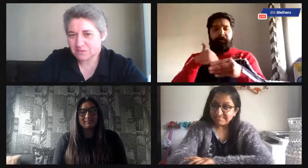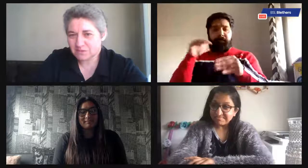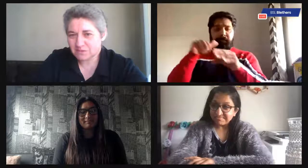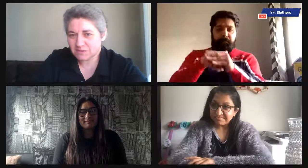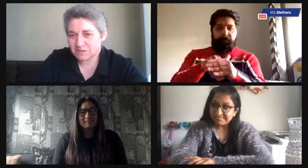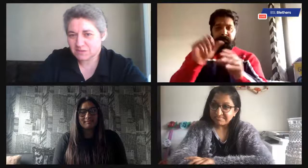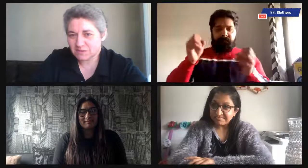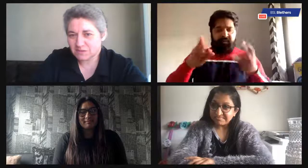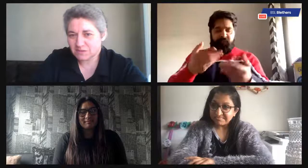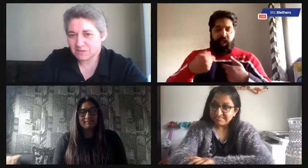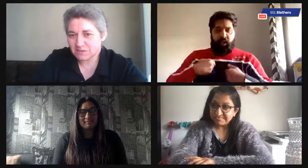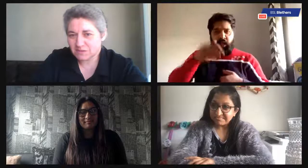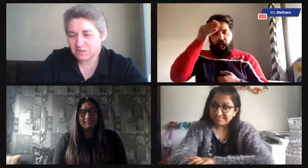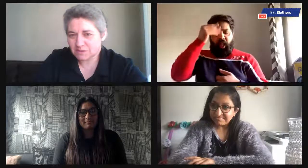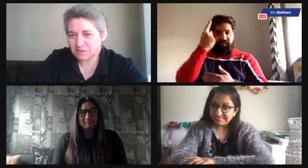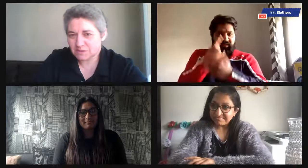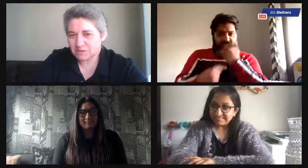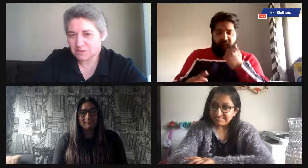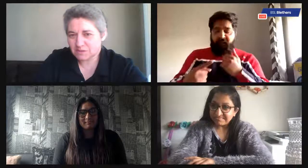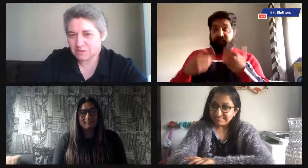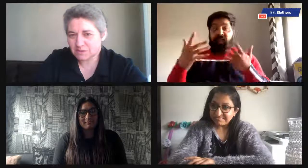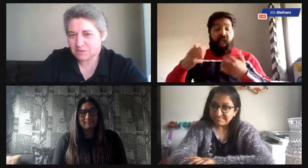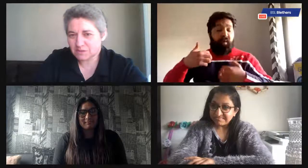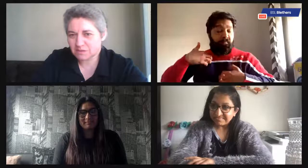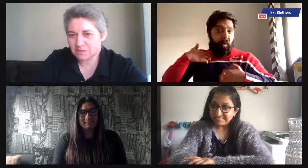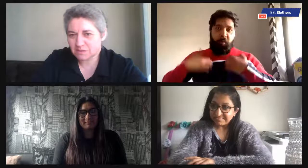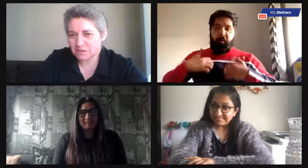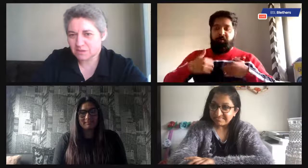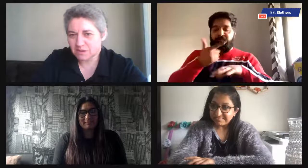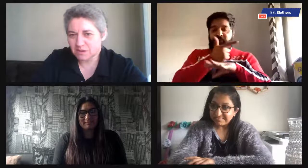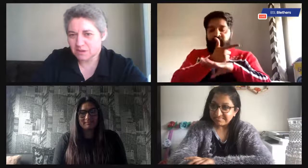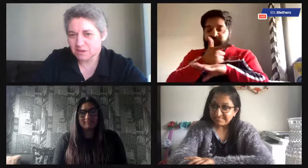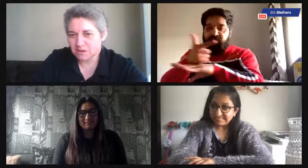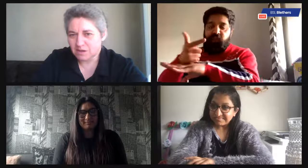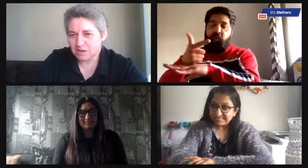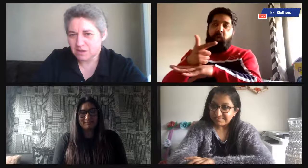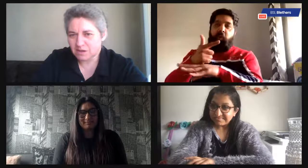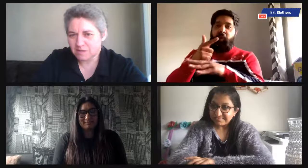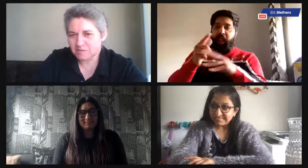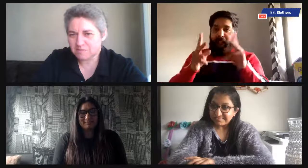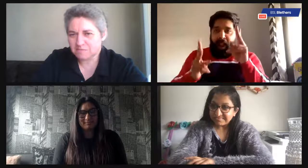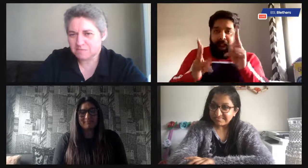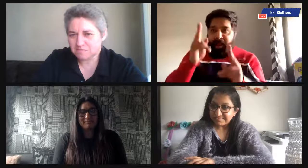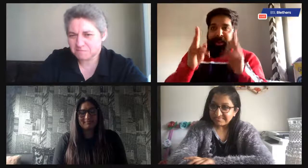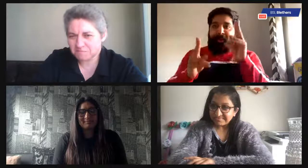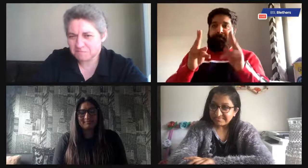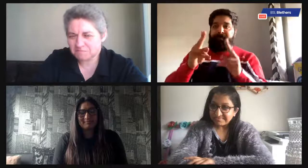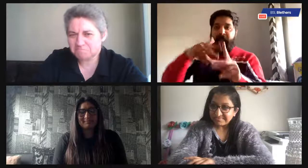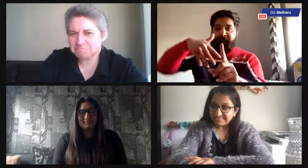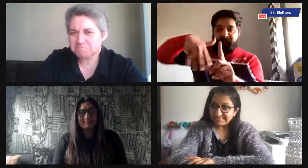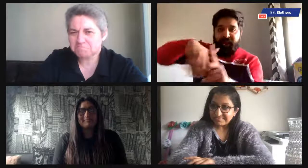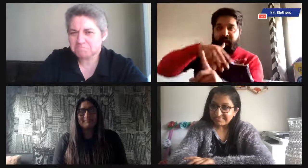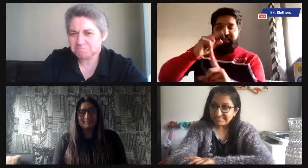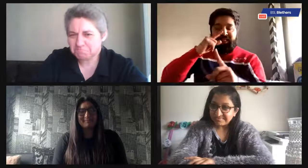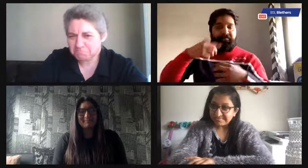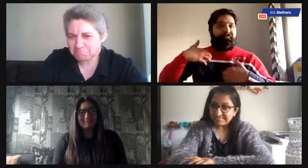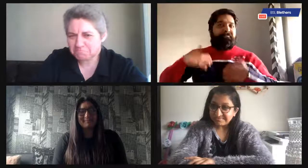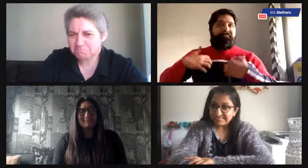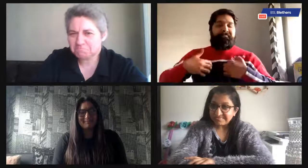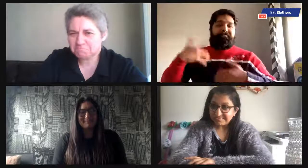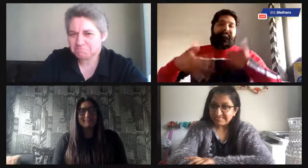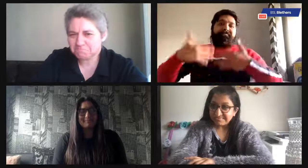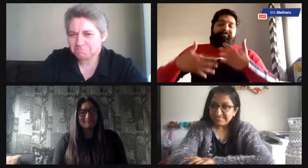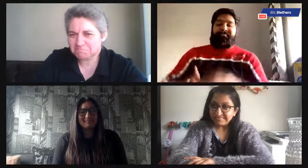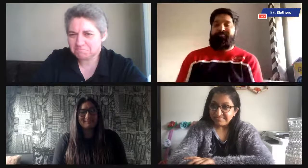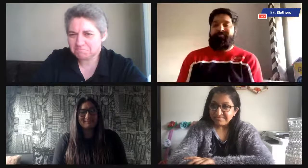motivation. But when I got the job, they were giving me the learning that I needed and the way that I wanted. So I was